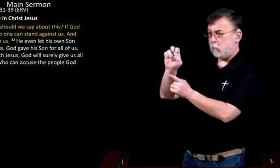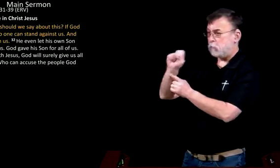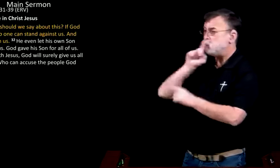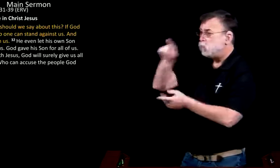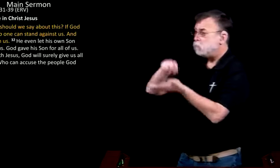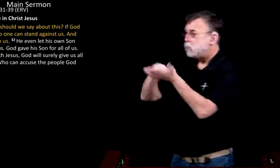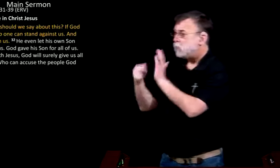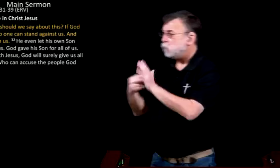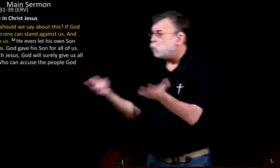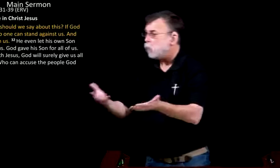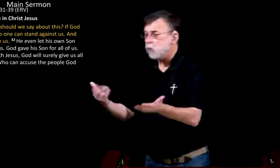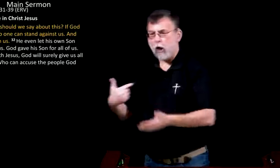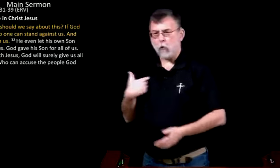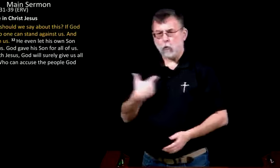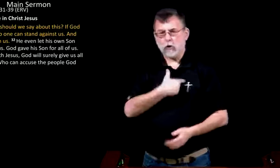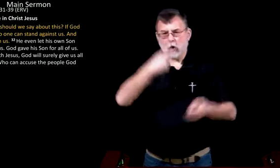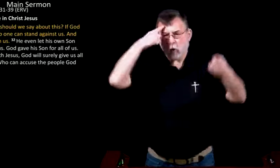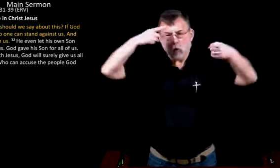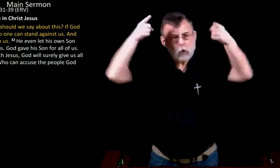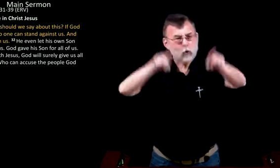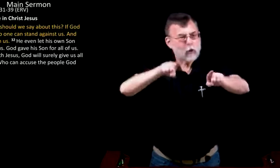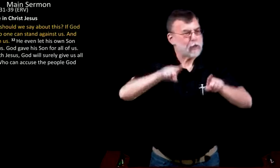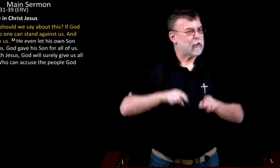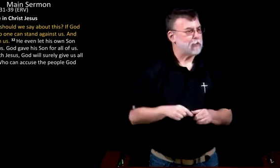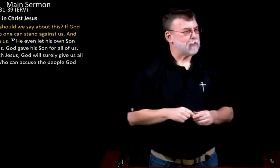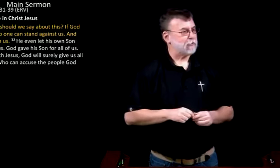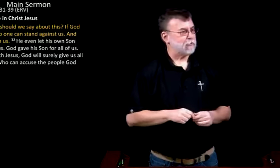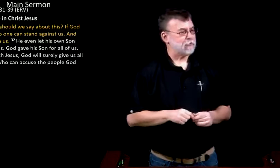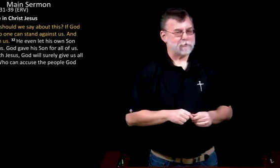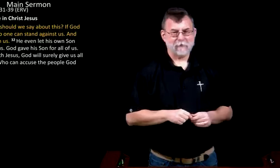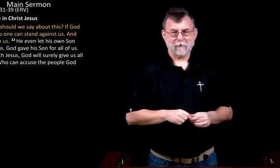you. You know what the word amen means is I agree.